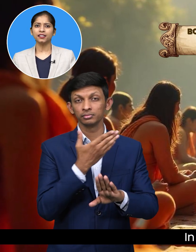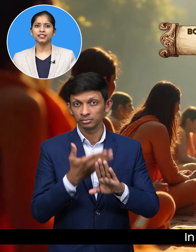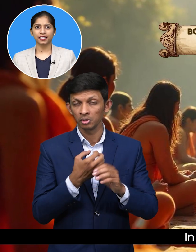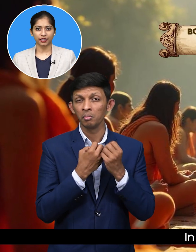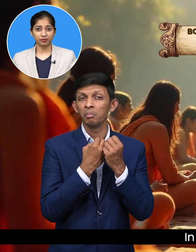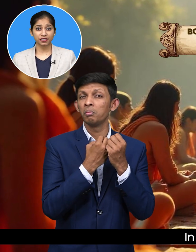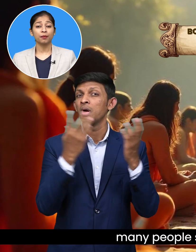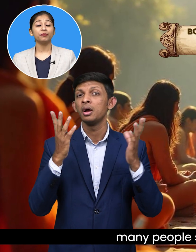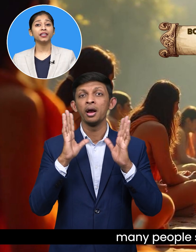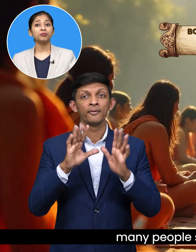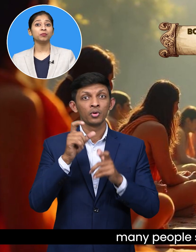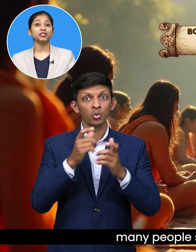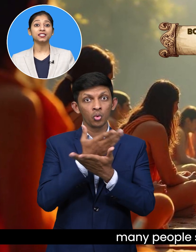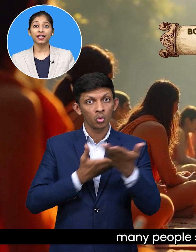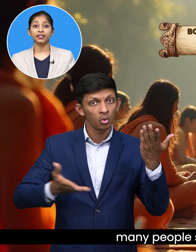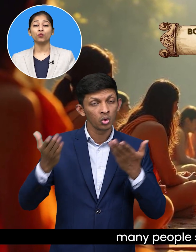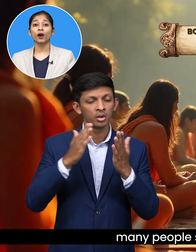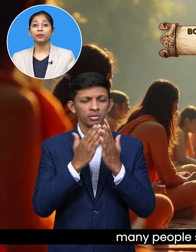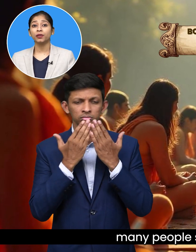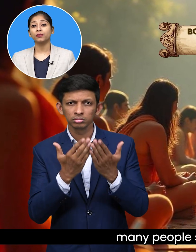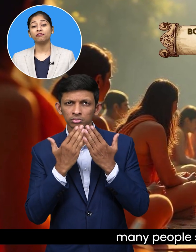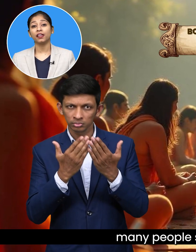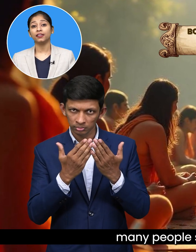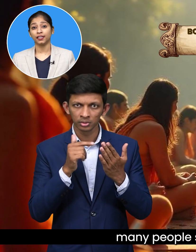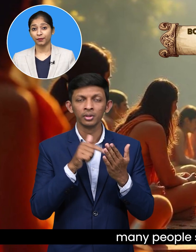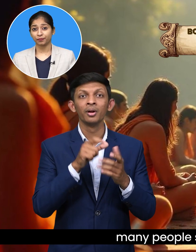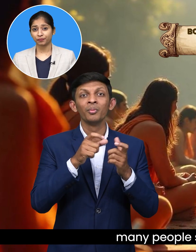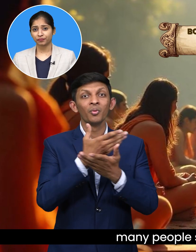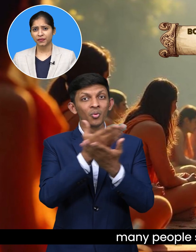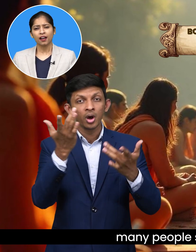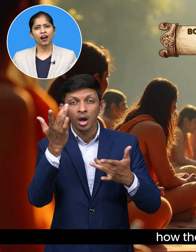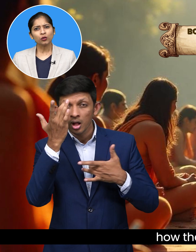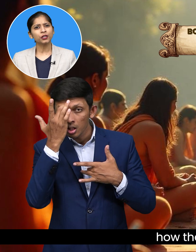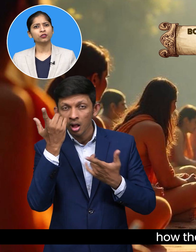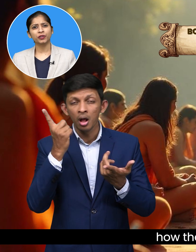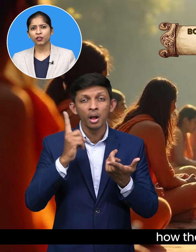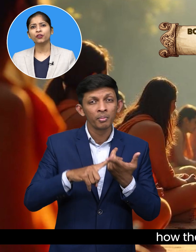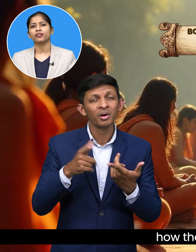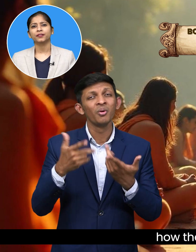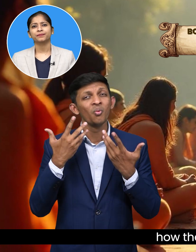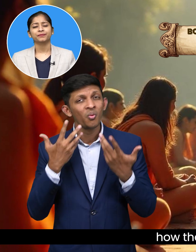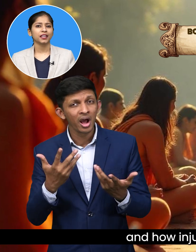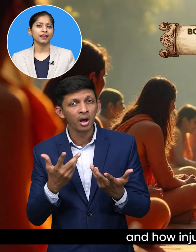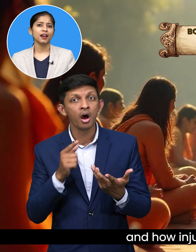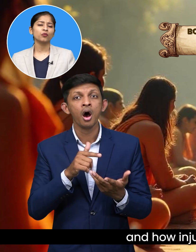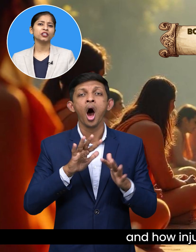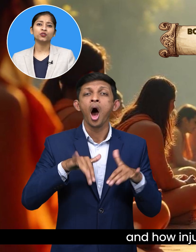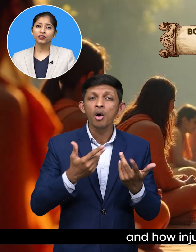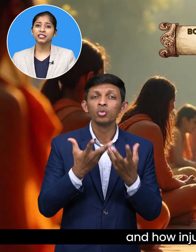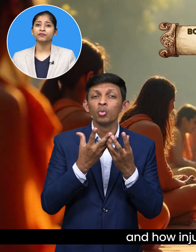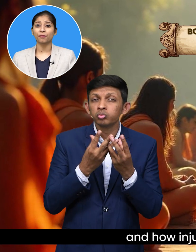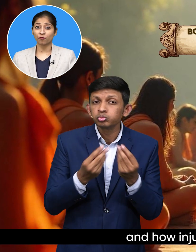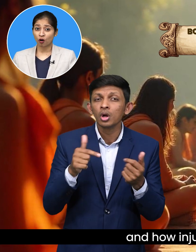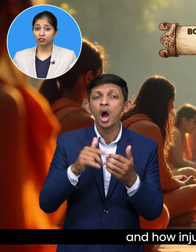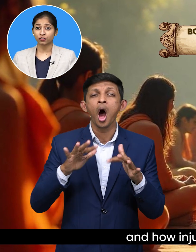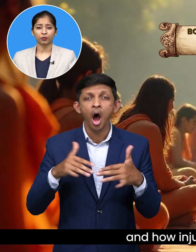In earlier times, many people studied why people fell ill, how they could be cured, and how